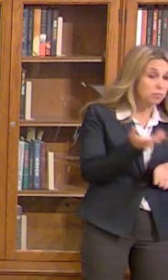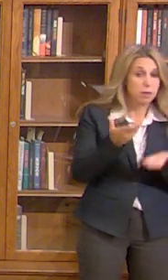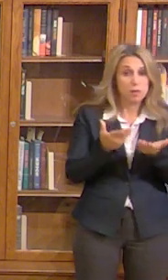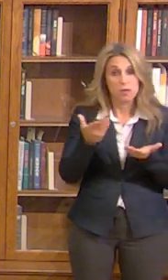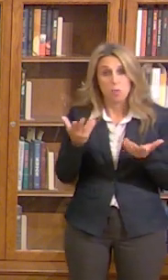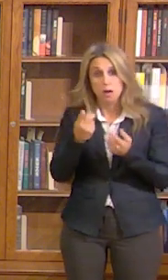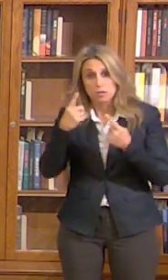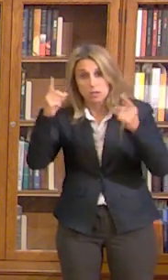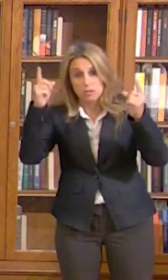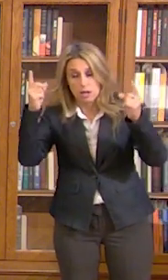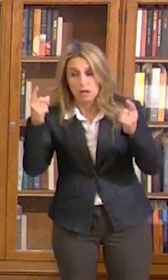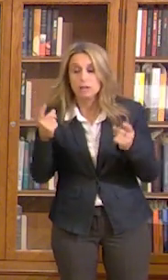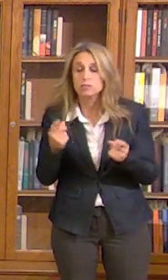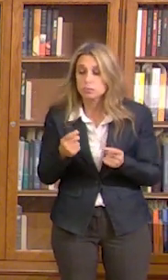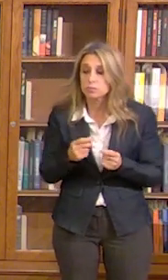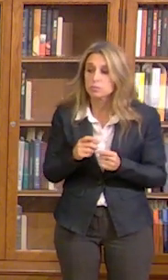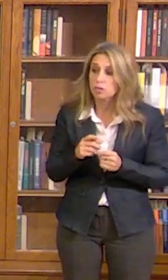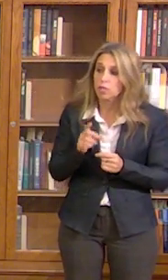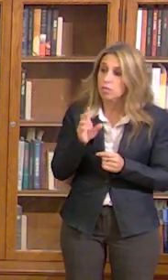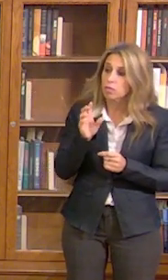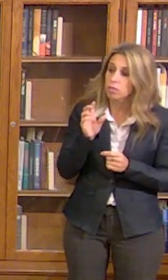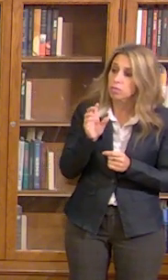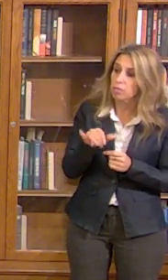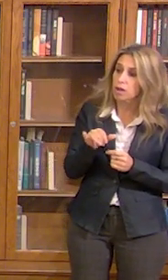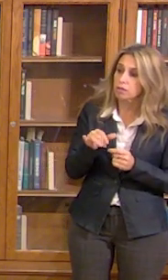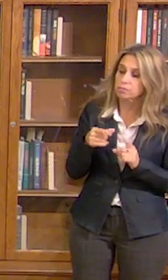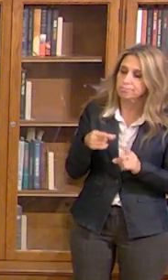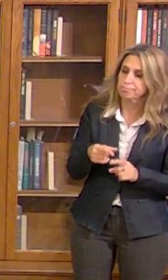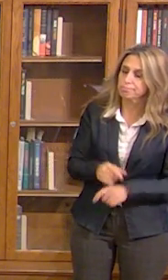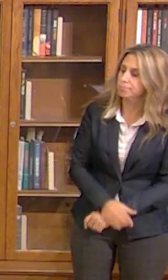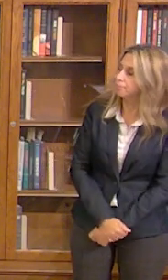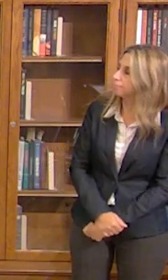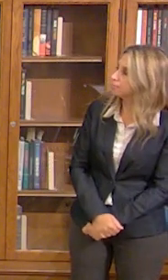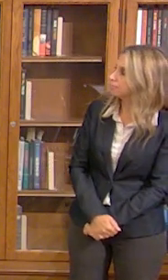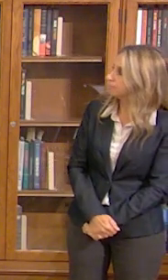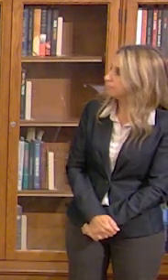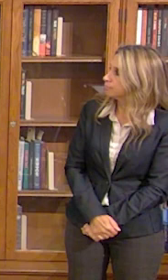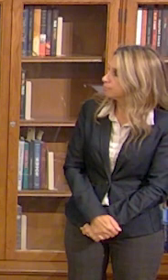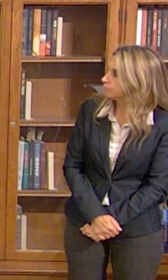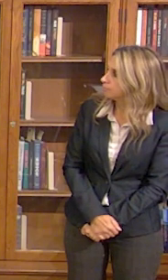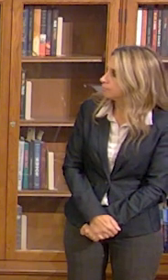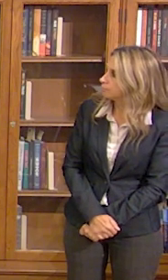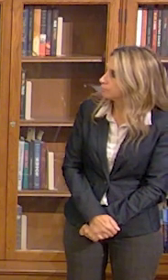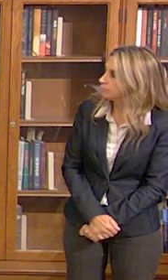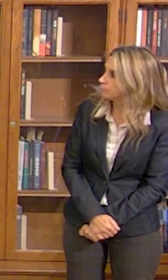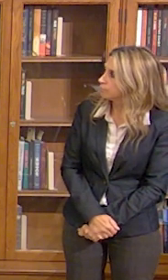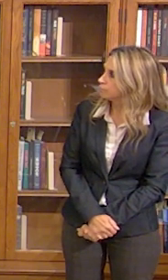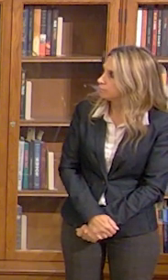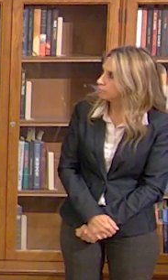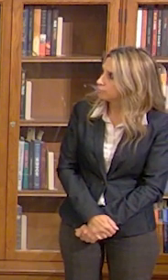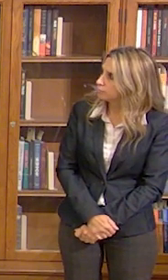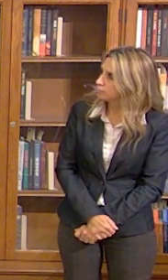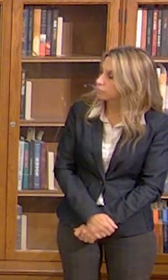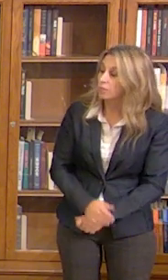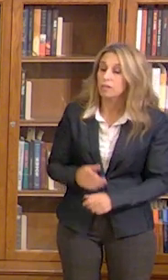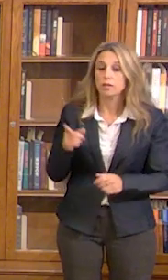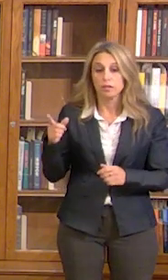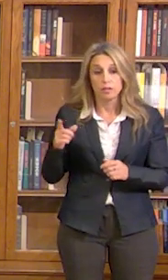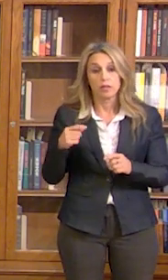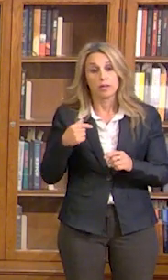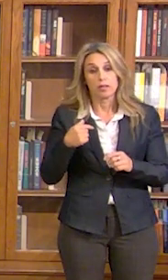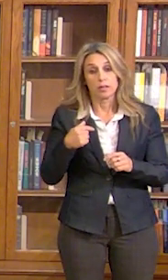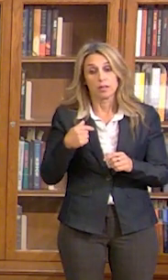helpful to to be able to share so that's that's what I would add to that with me being in the